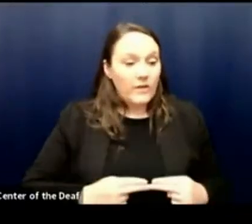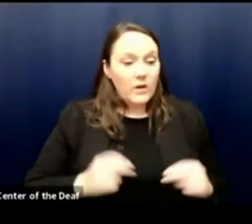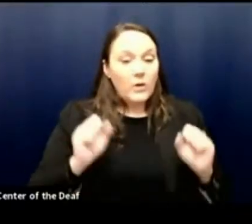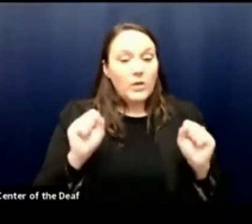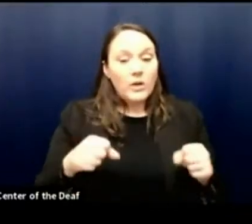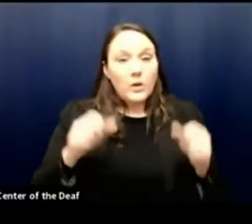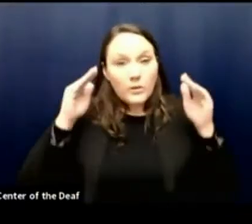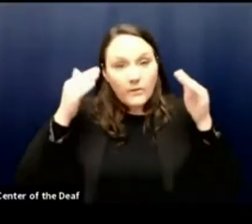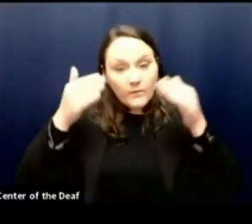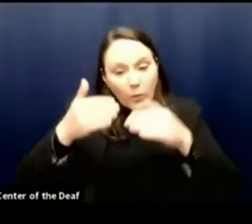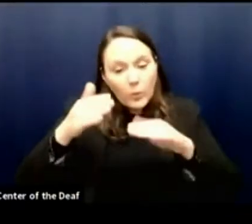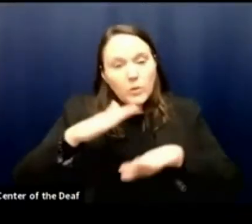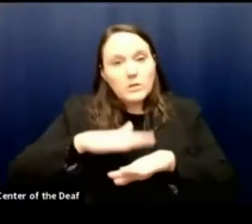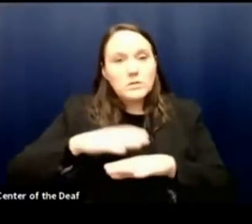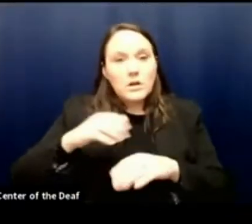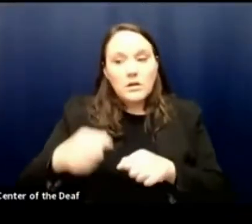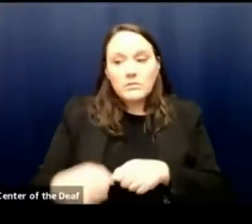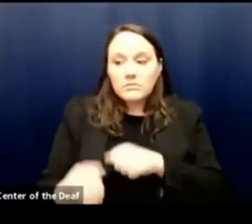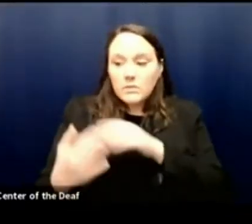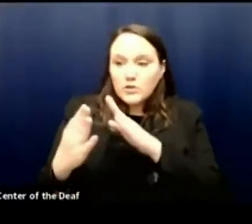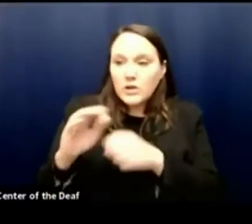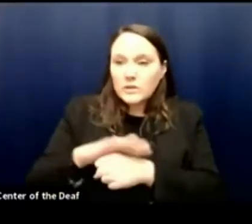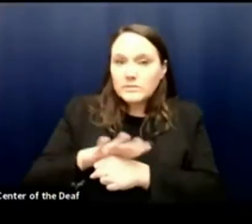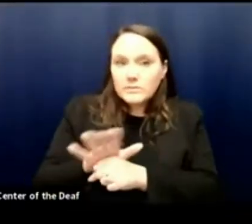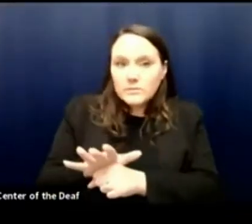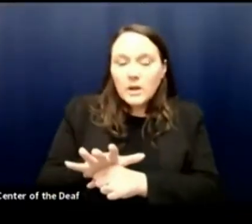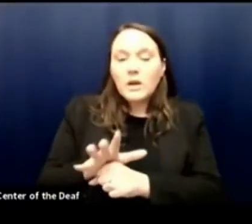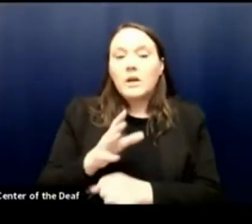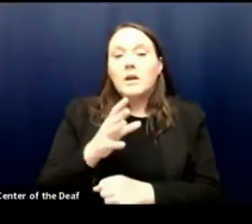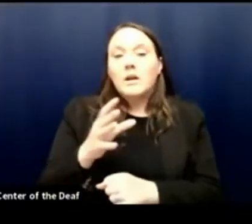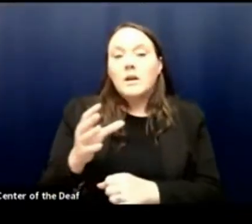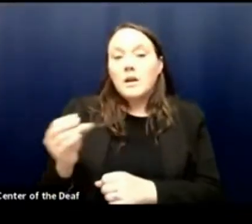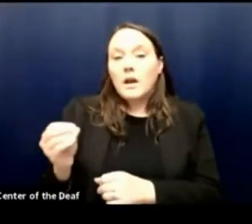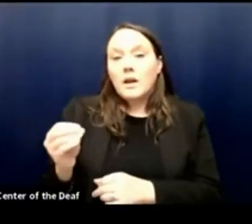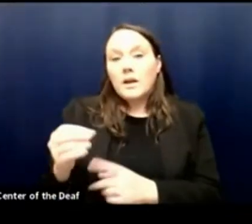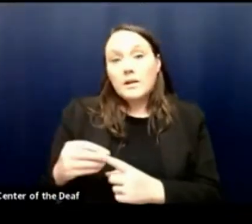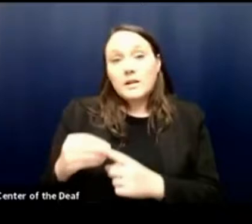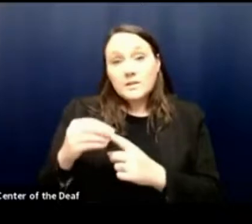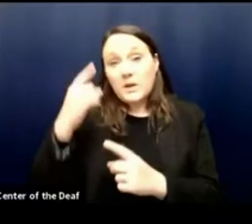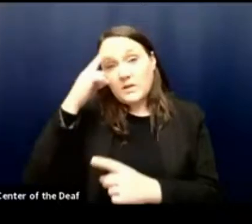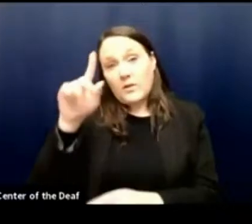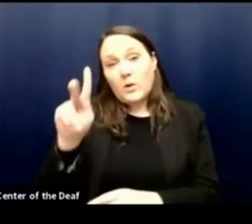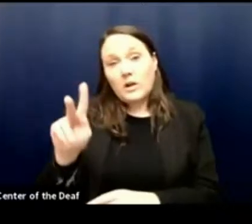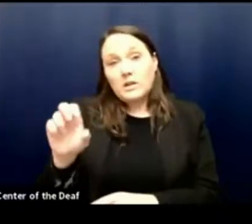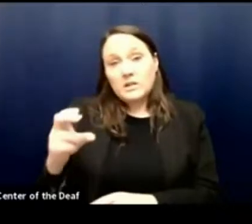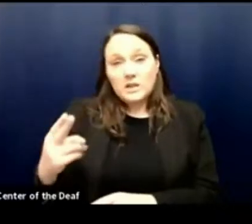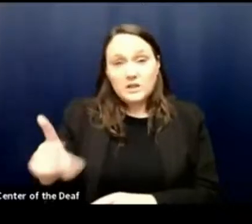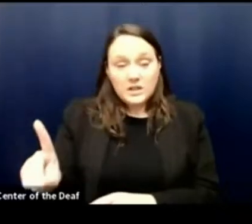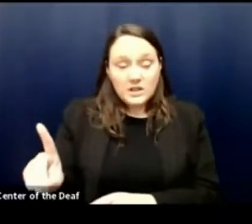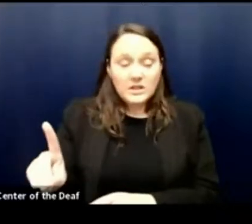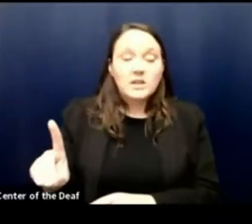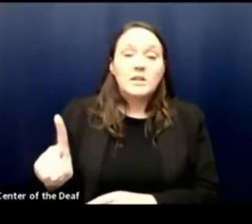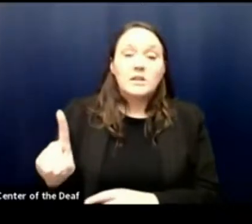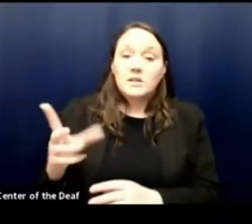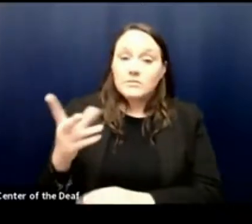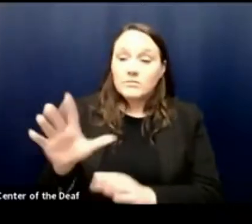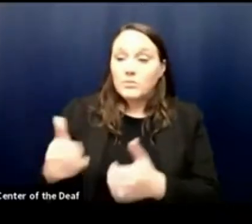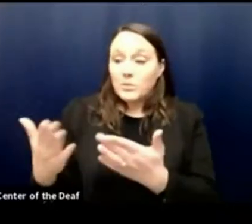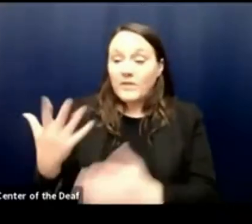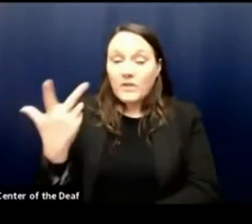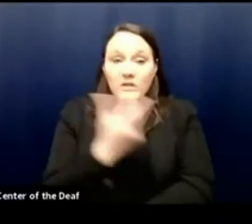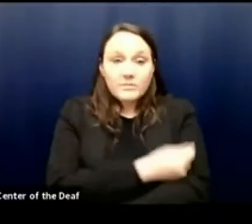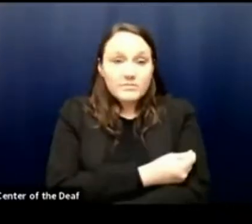on addressing the pandemic and especially for us here at Knox County Health Department, getting